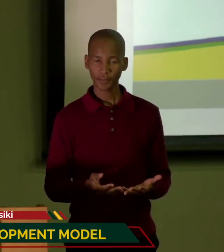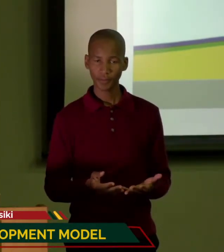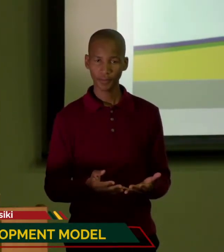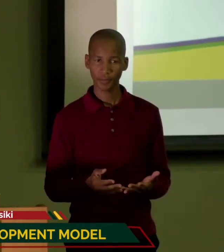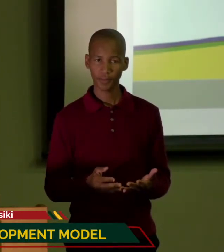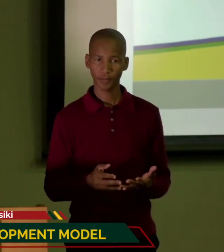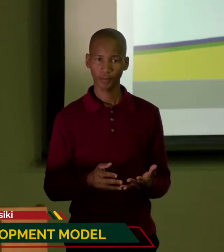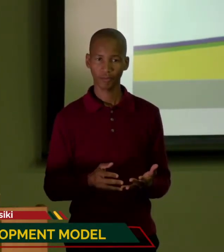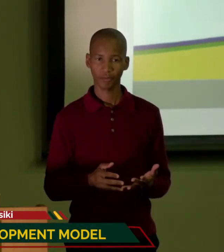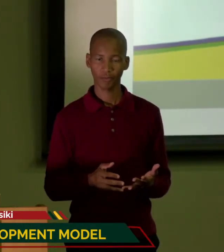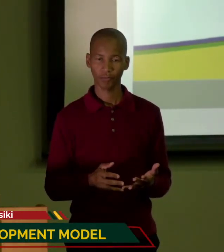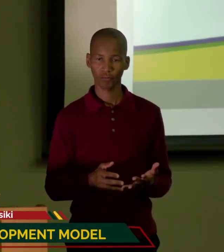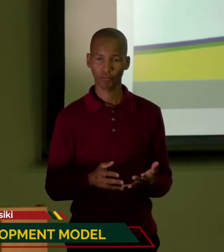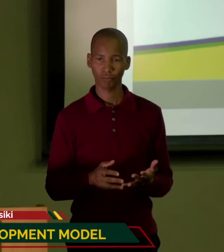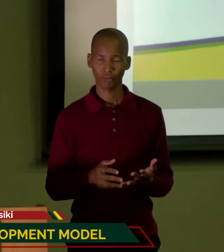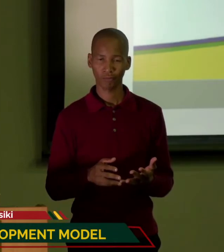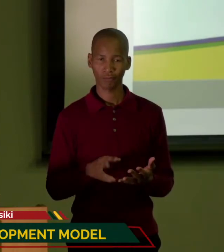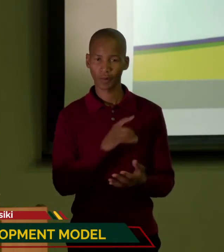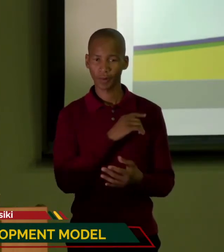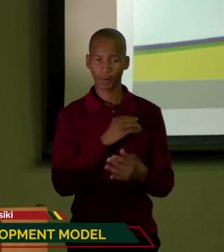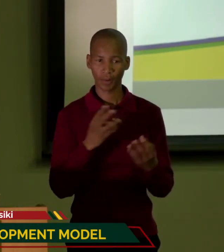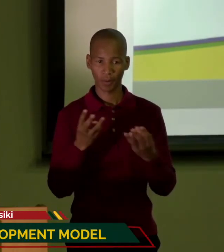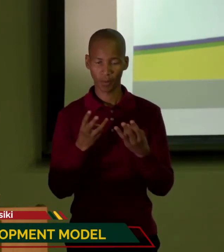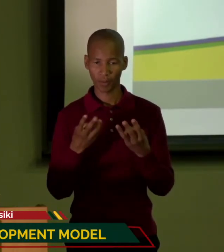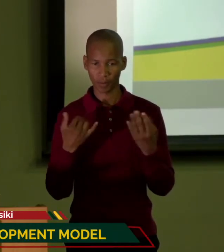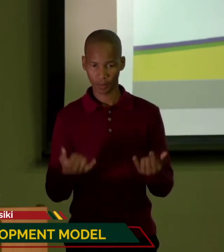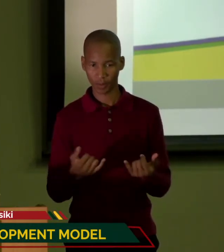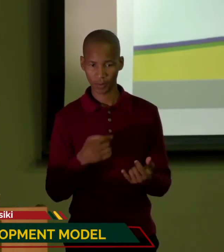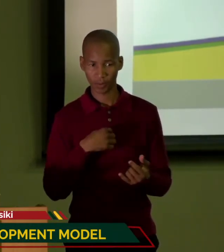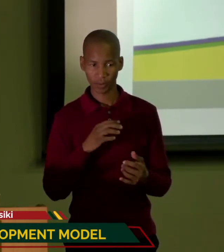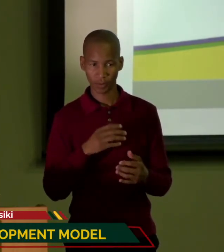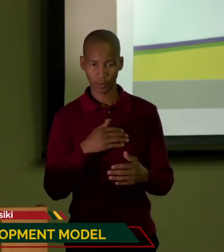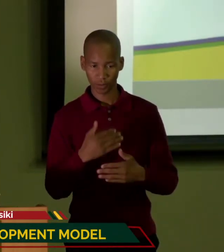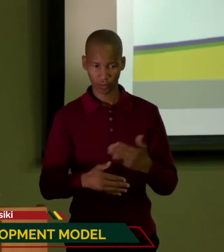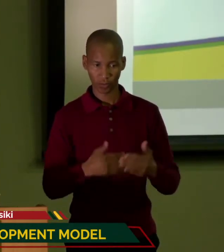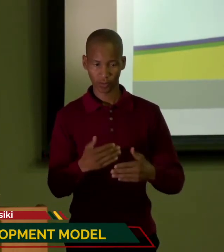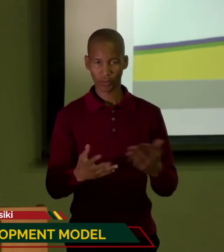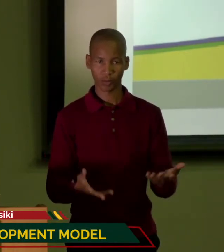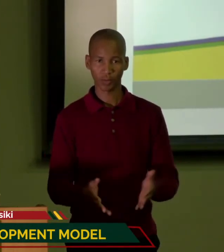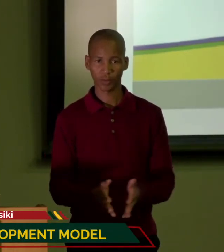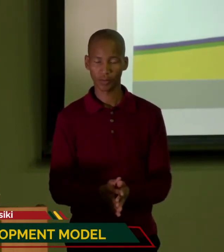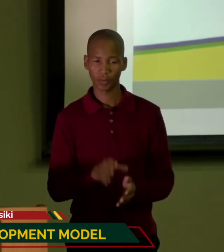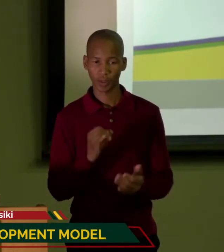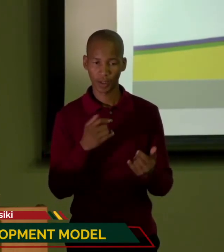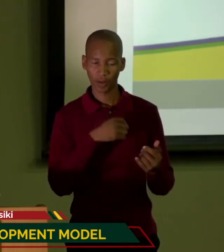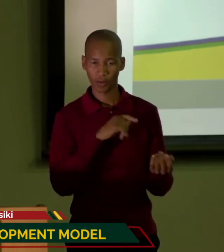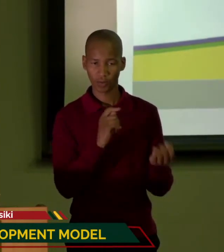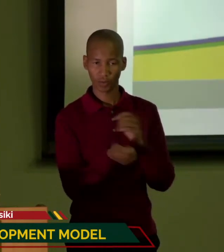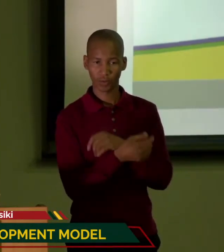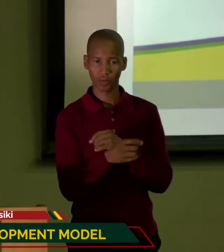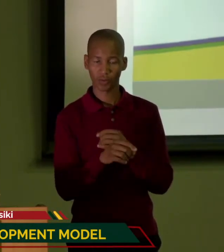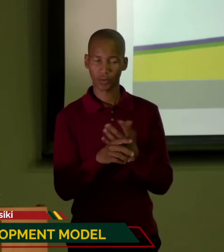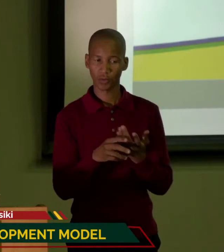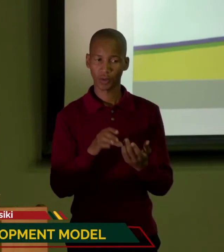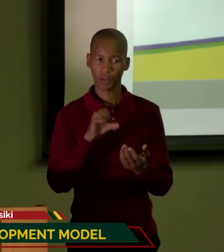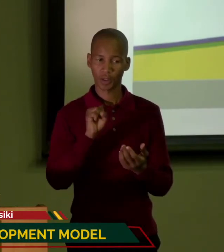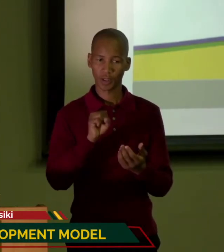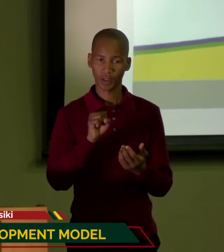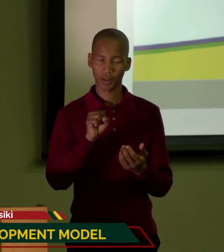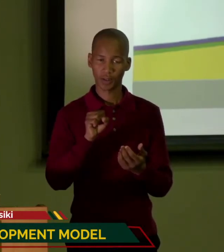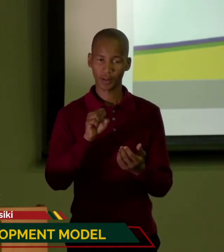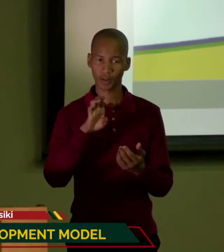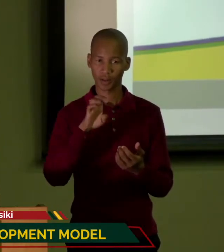park i-investors sizifumene. It's going to be a Wild Coast SEZ and it's going to